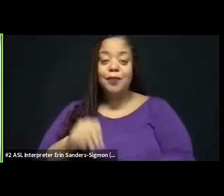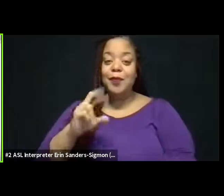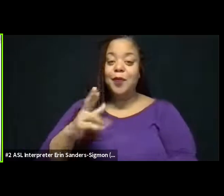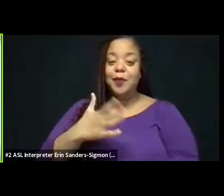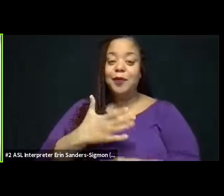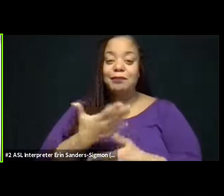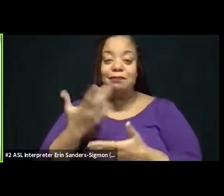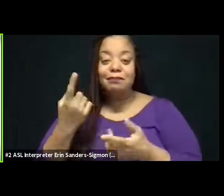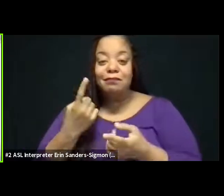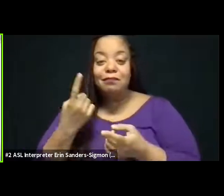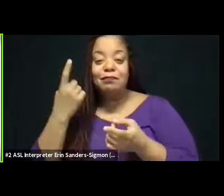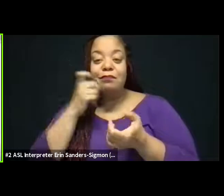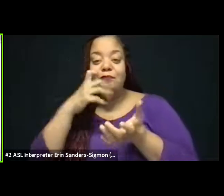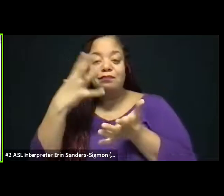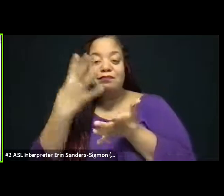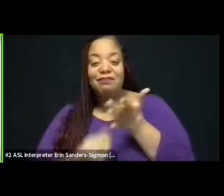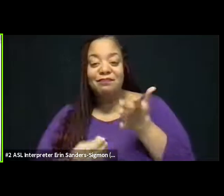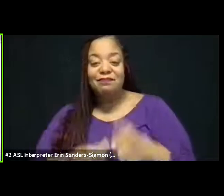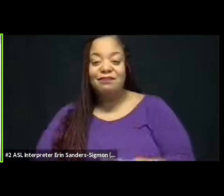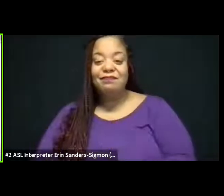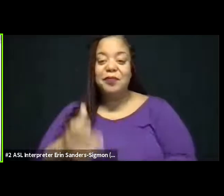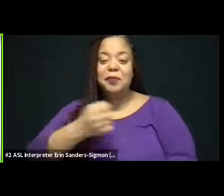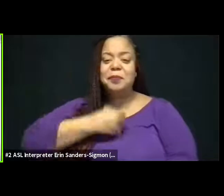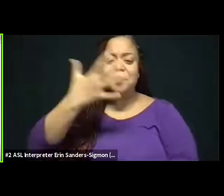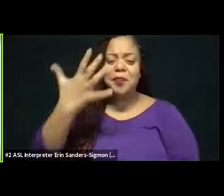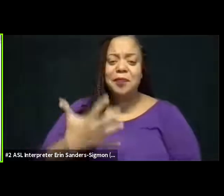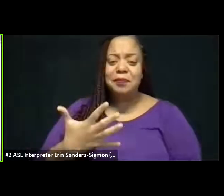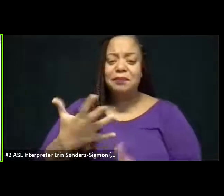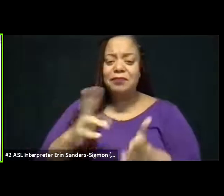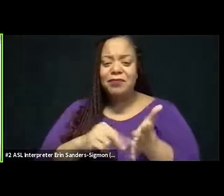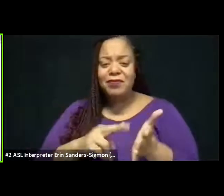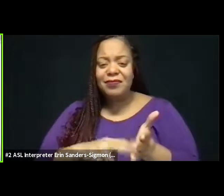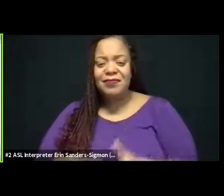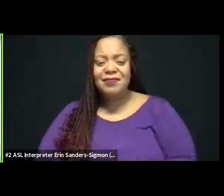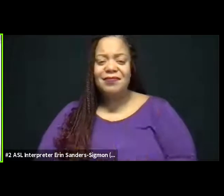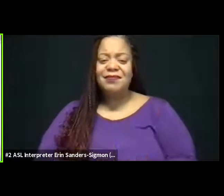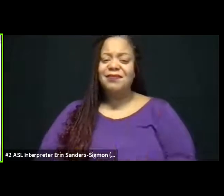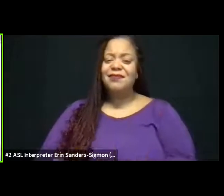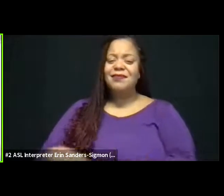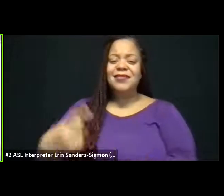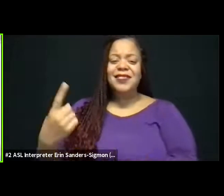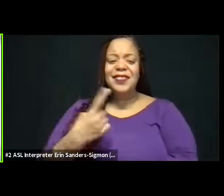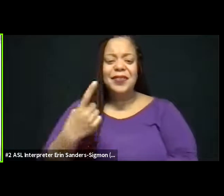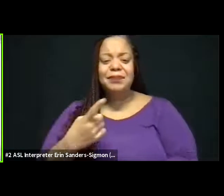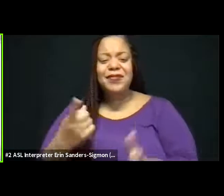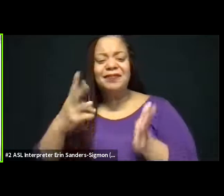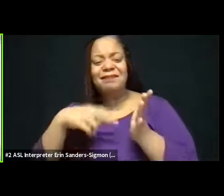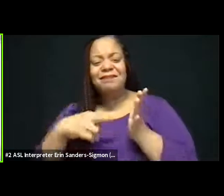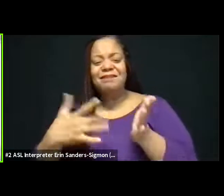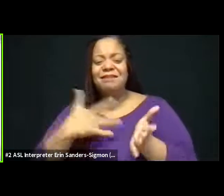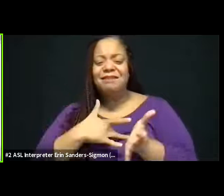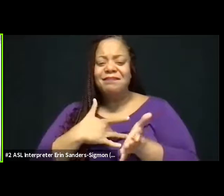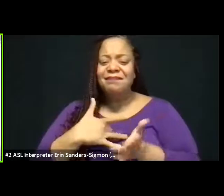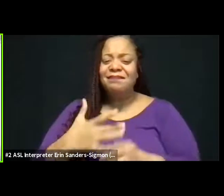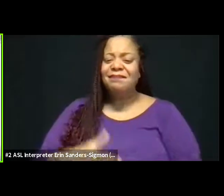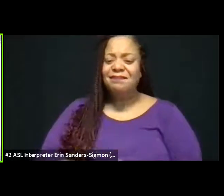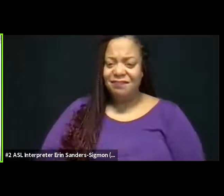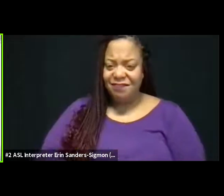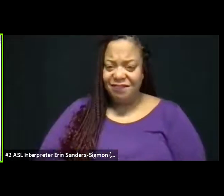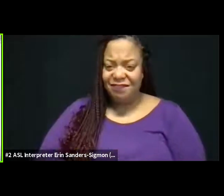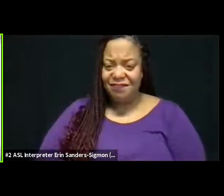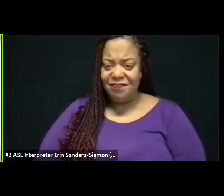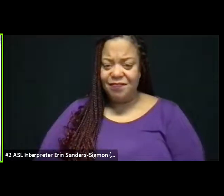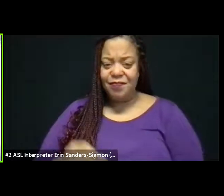a poem that they would have read to them. And this becomes a standing altar and centerpiece that we can also add, unfortunately, the